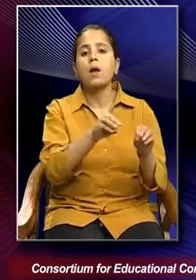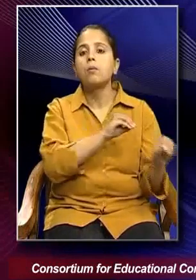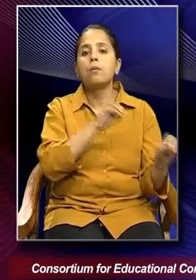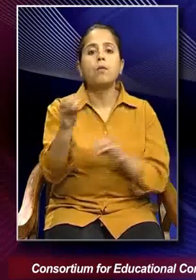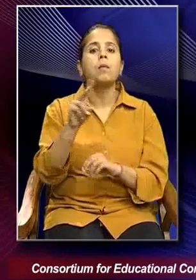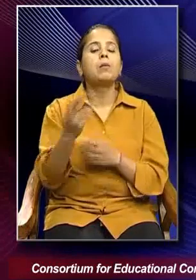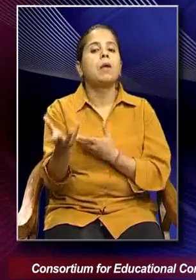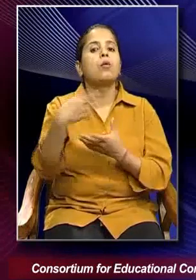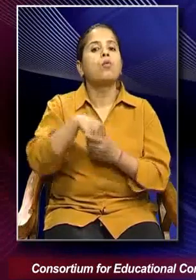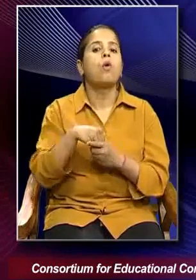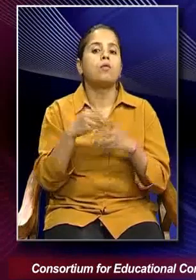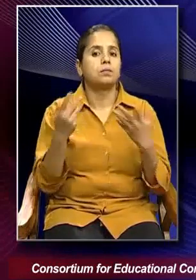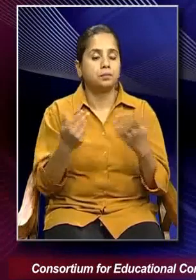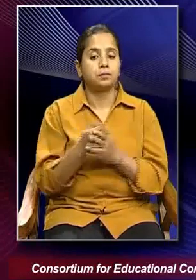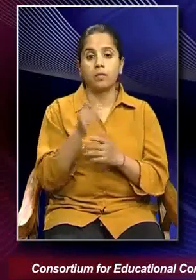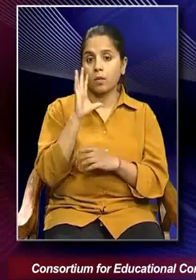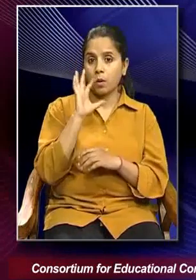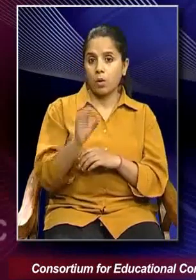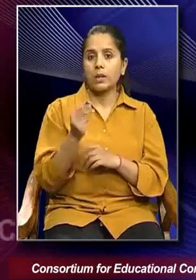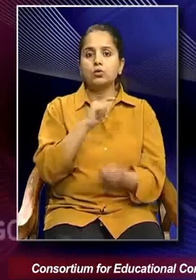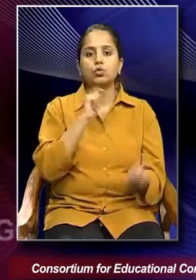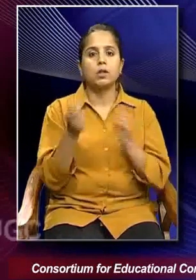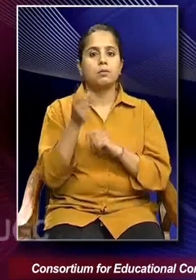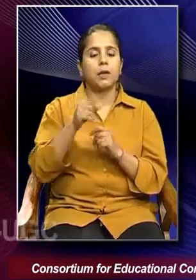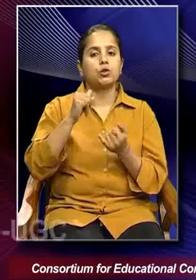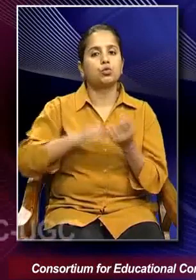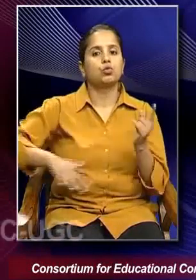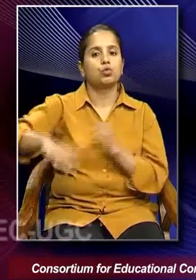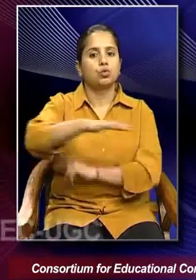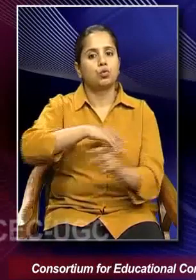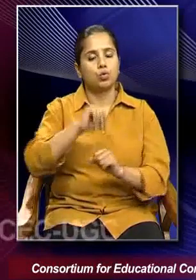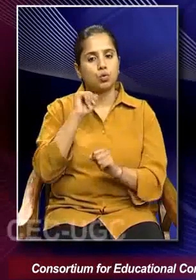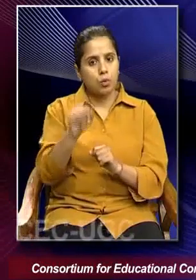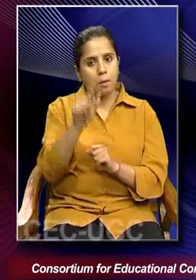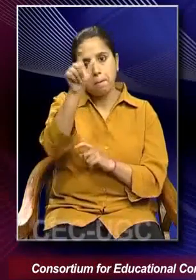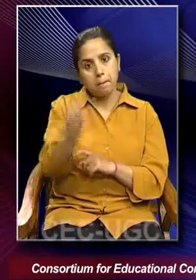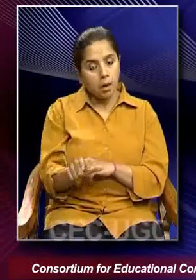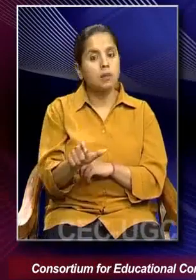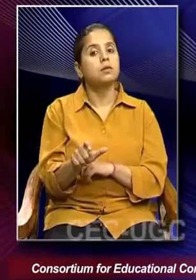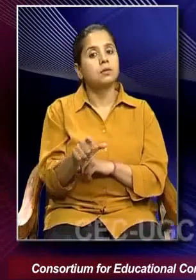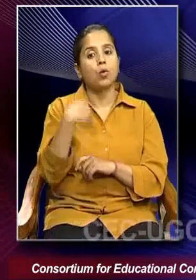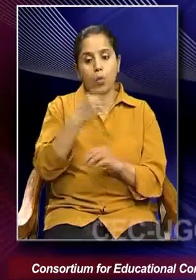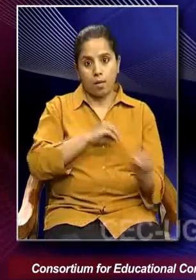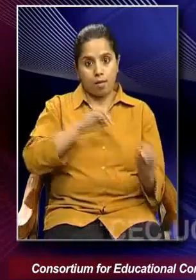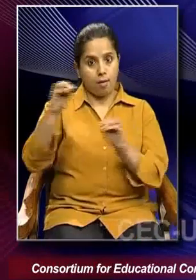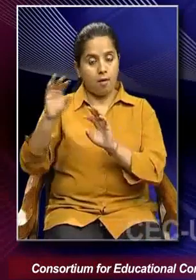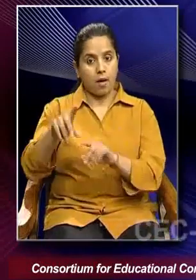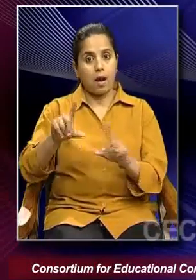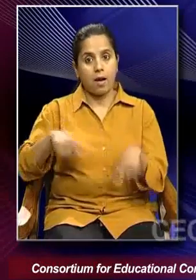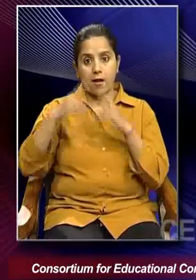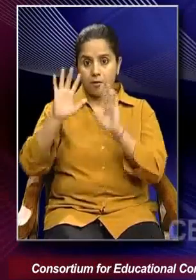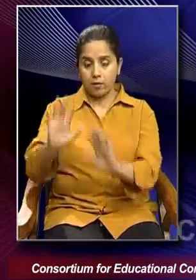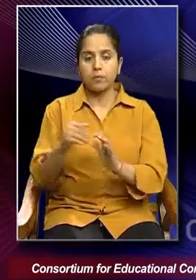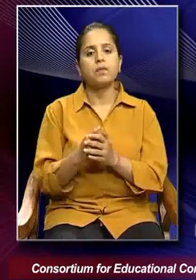which involves significant change in the social milieu of the individual living in a particular area.